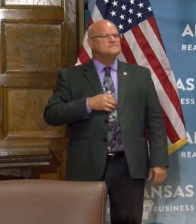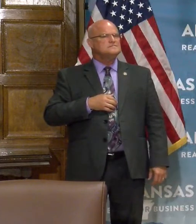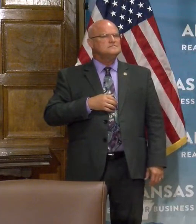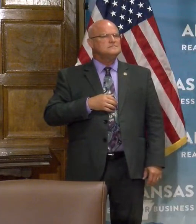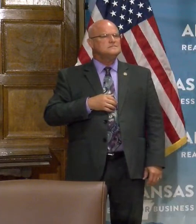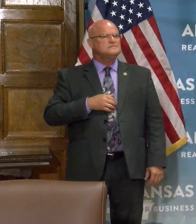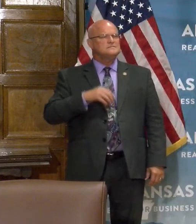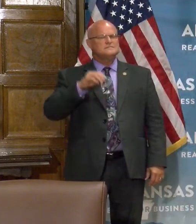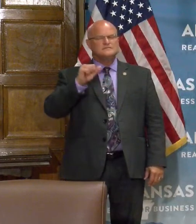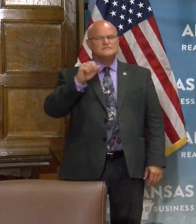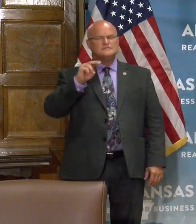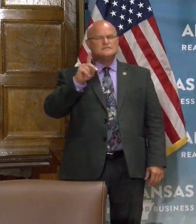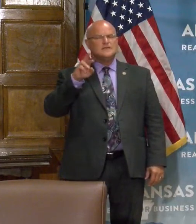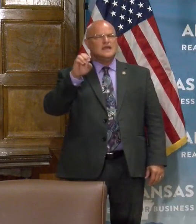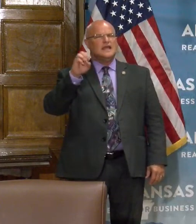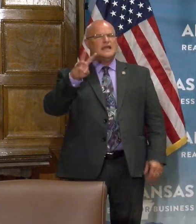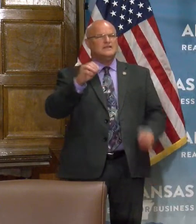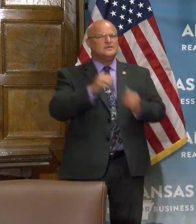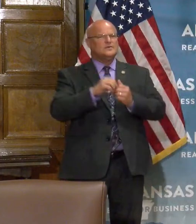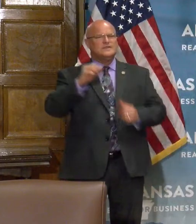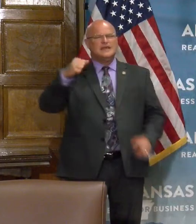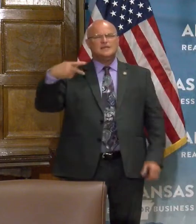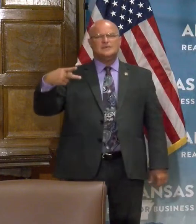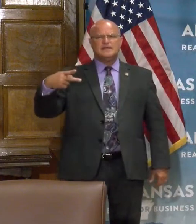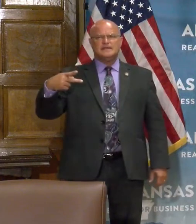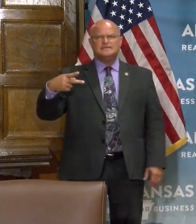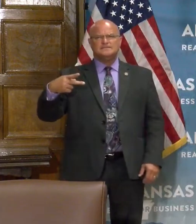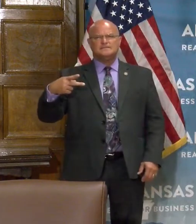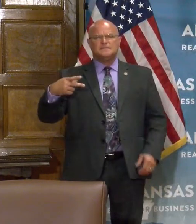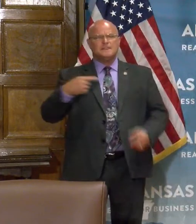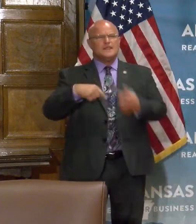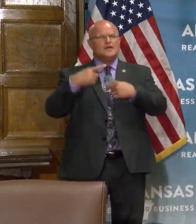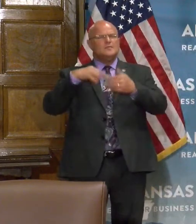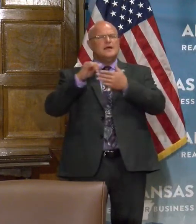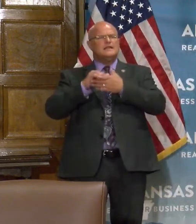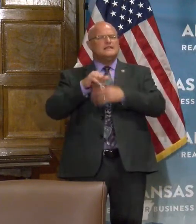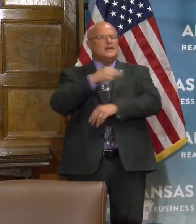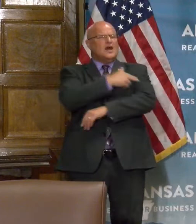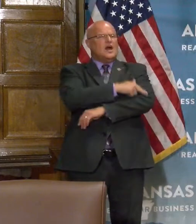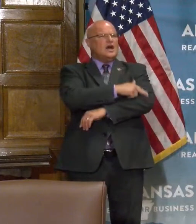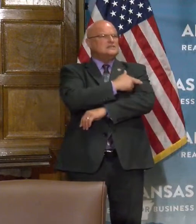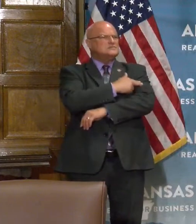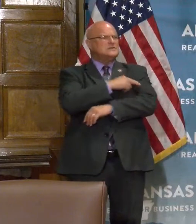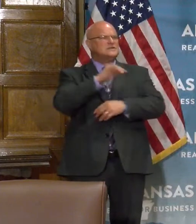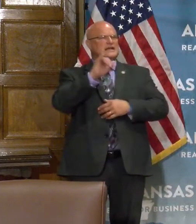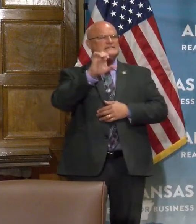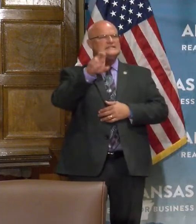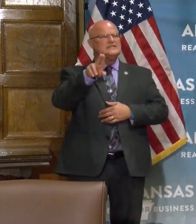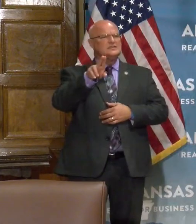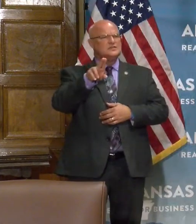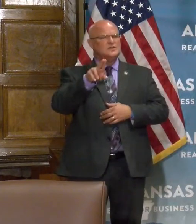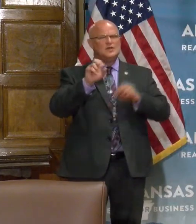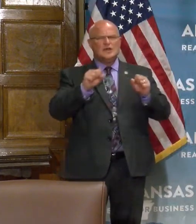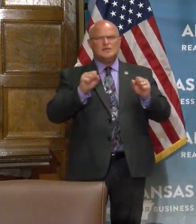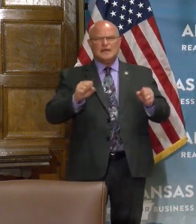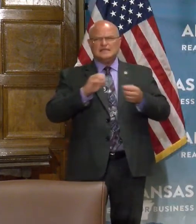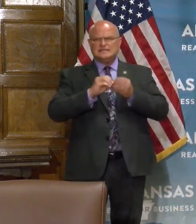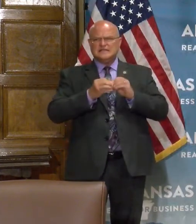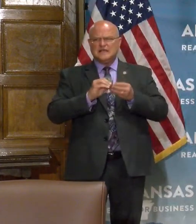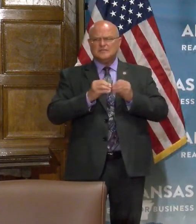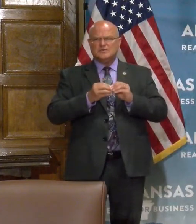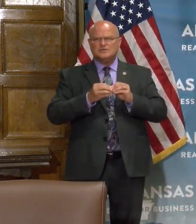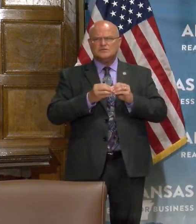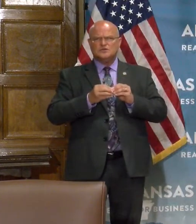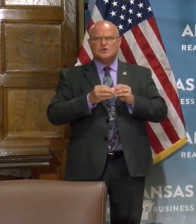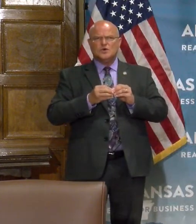Governor, this is Andrew with AP. Going back to the hospital and ICU capacity numbers,